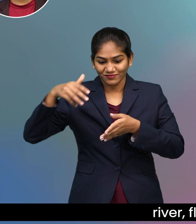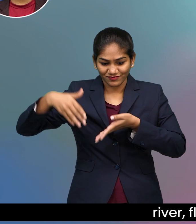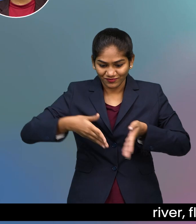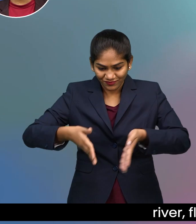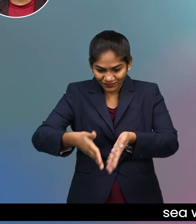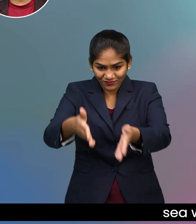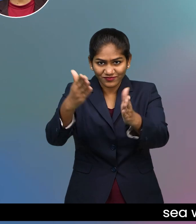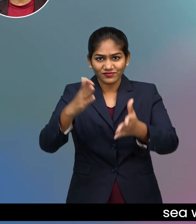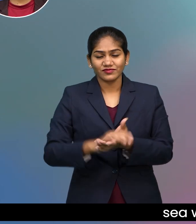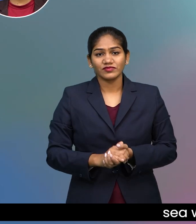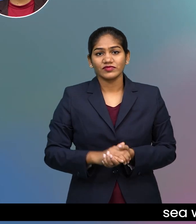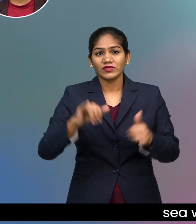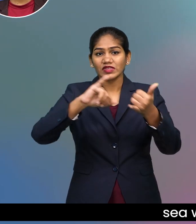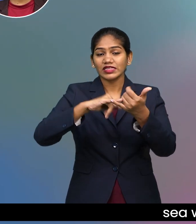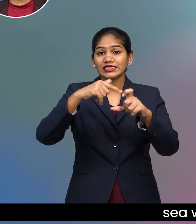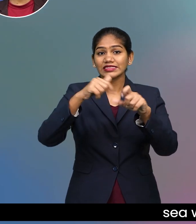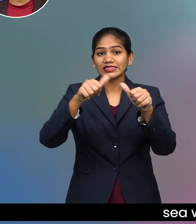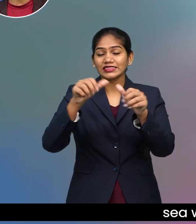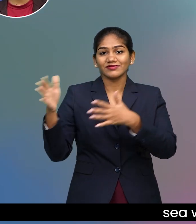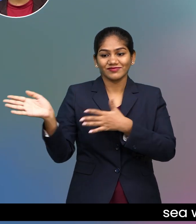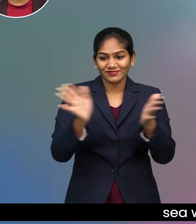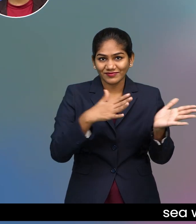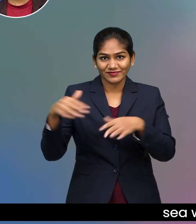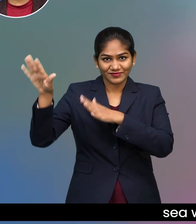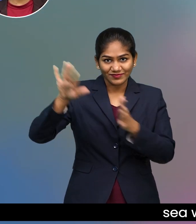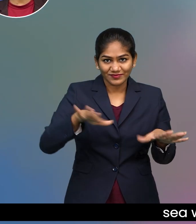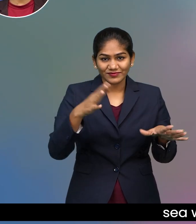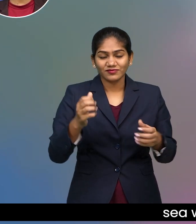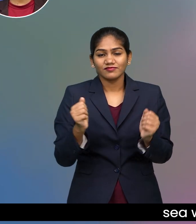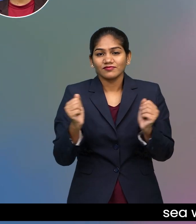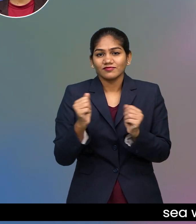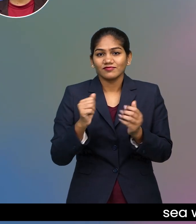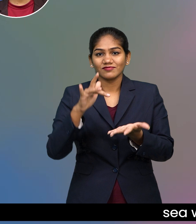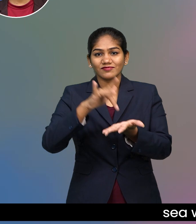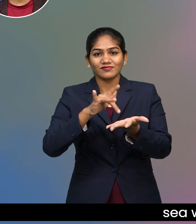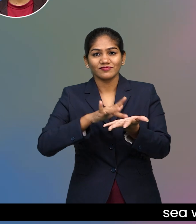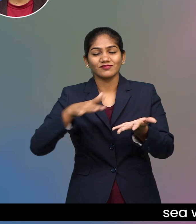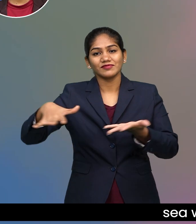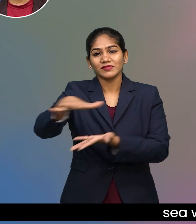groundwater, sea waves, glaciers, etc.